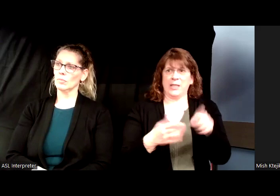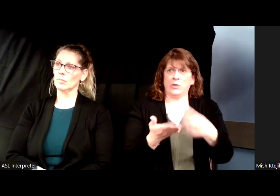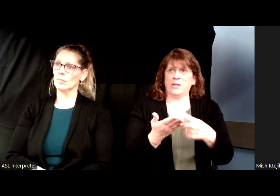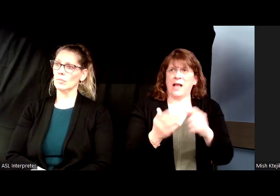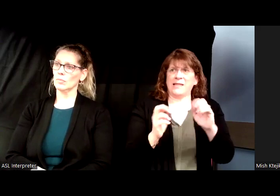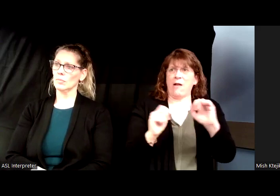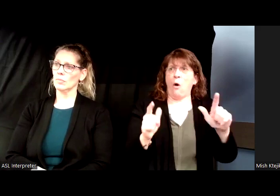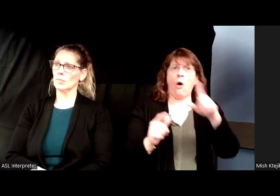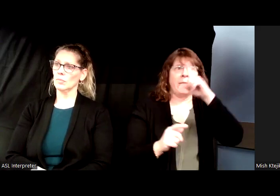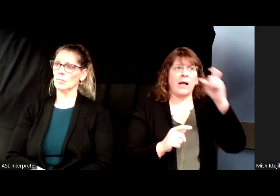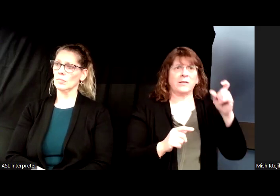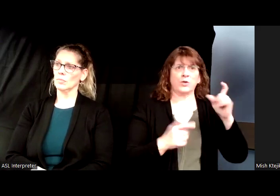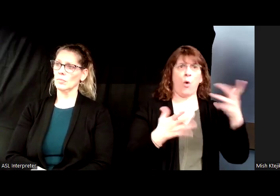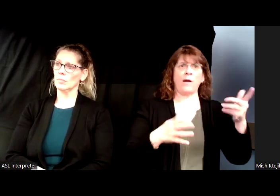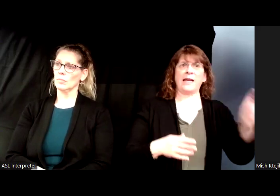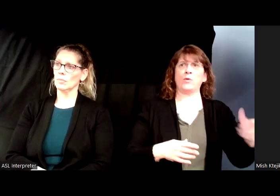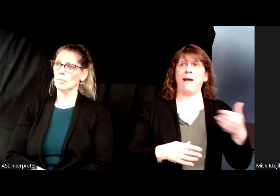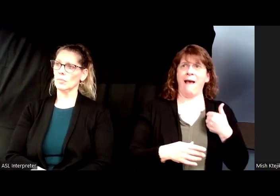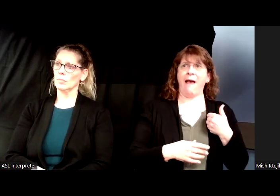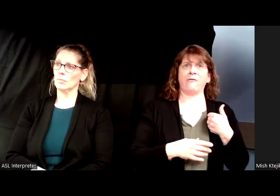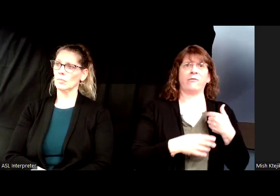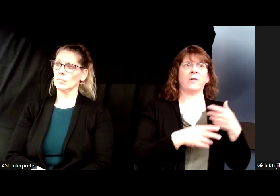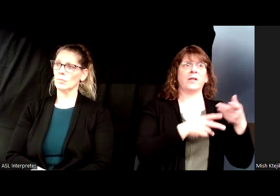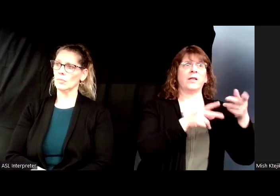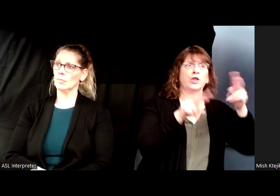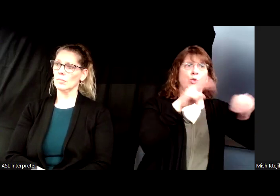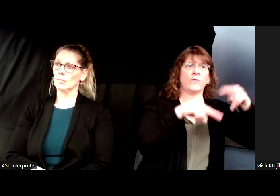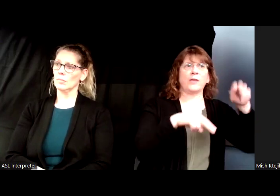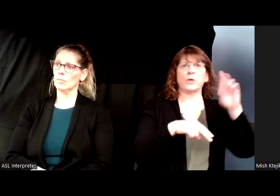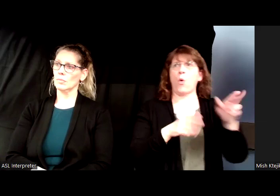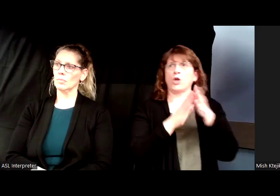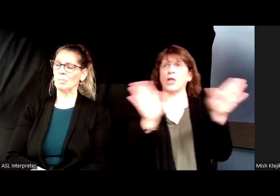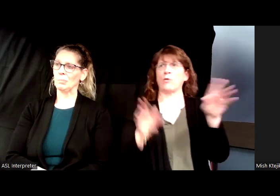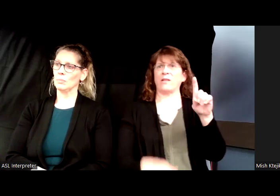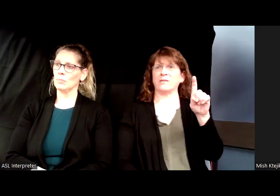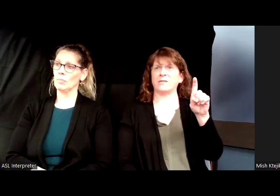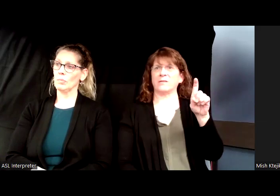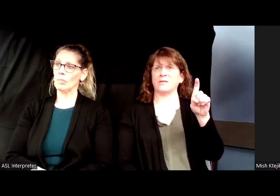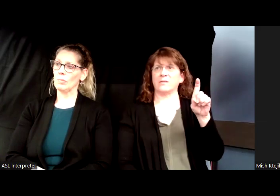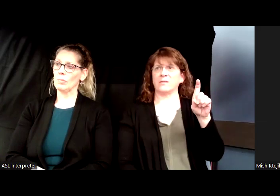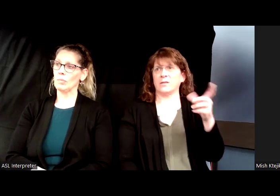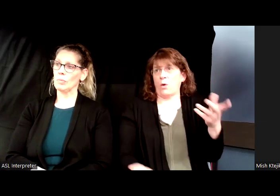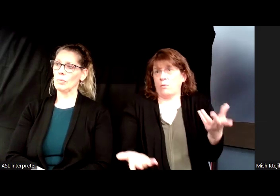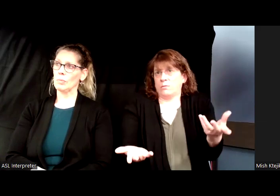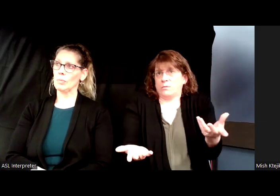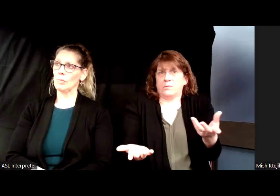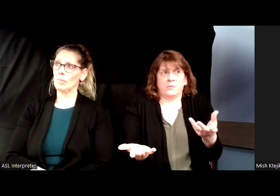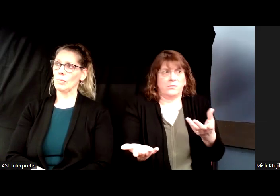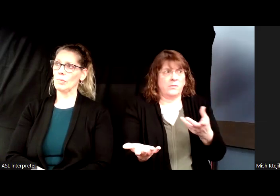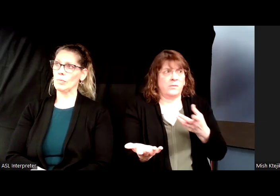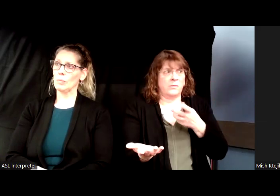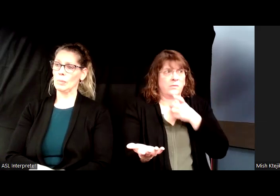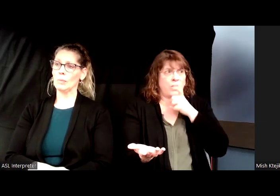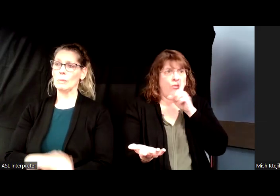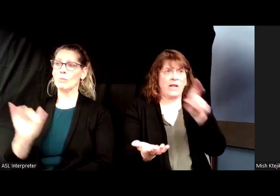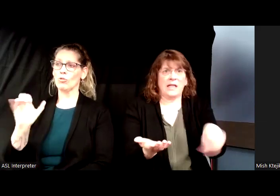RID, BEI certification. We need to talk about all of those because you need to have for either, or I'm asking, you need that for